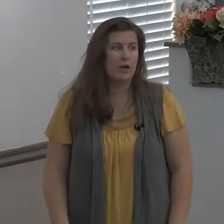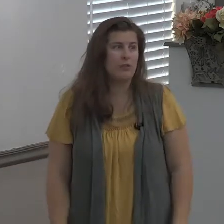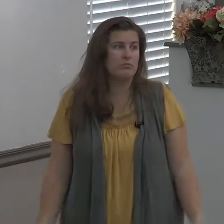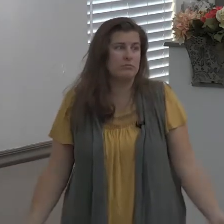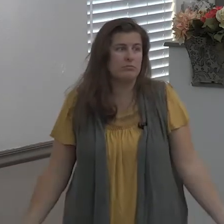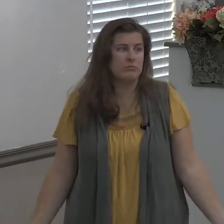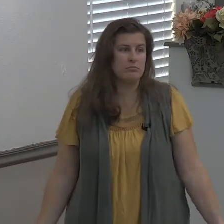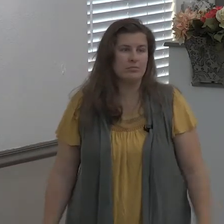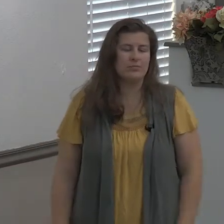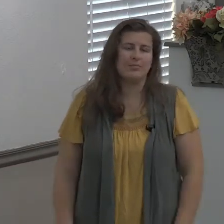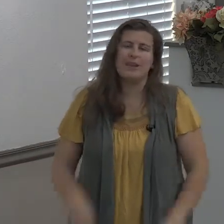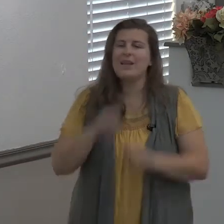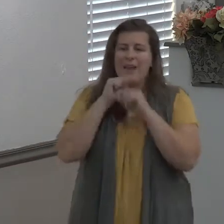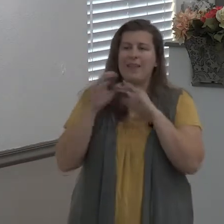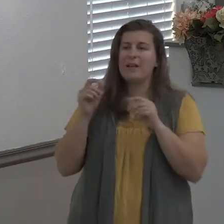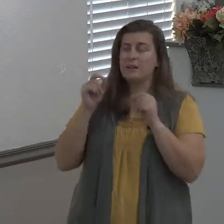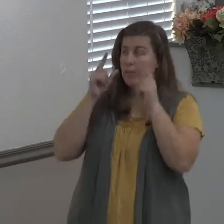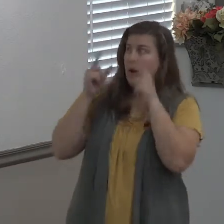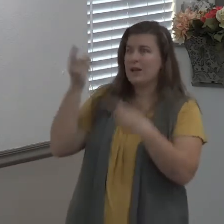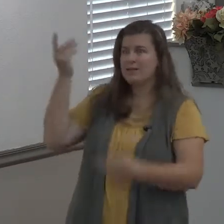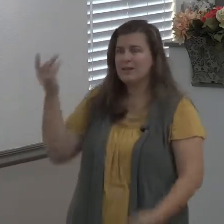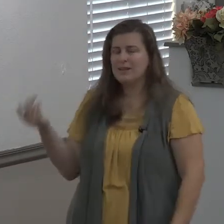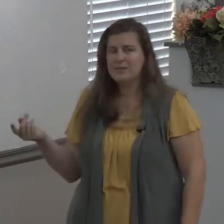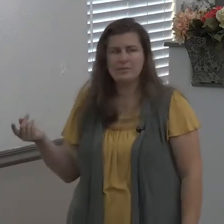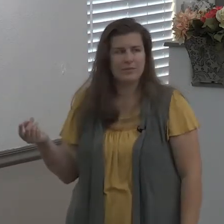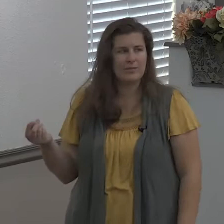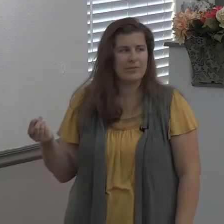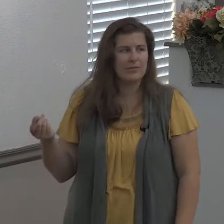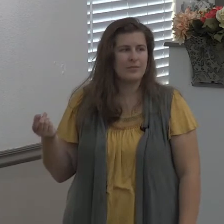what? I mean,